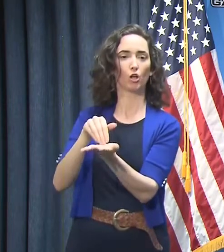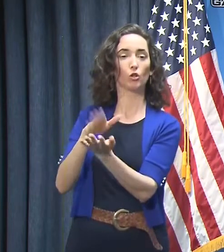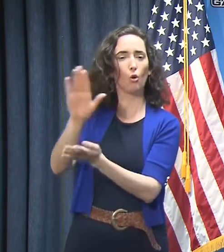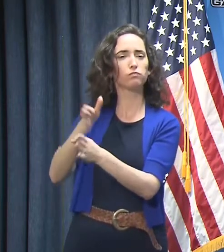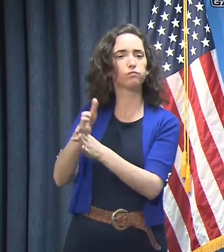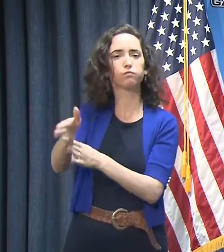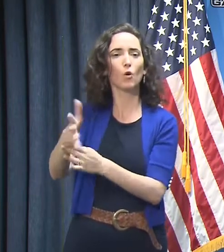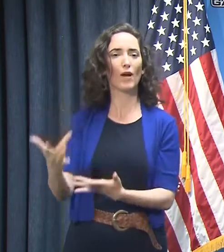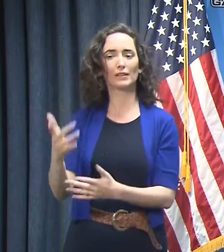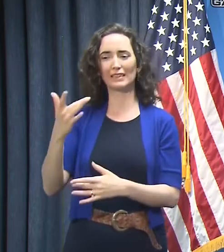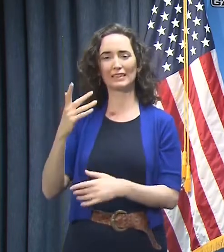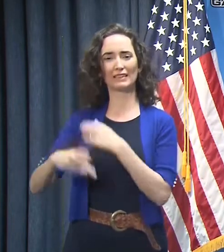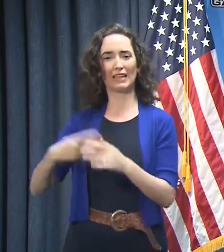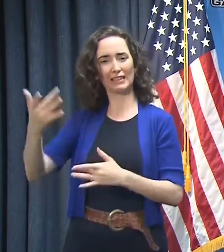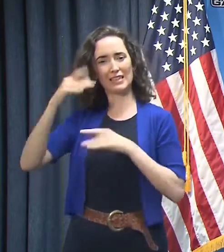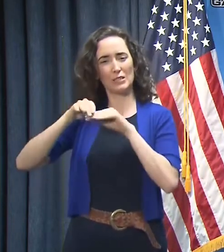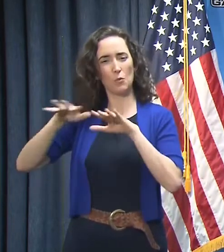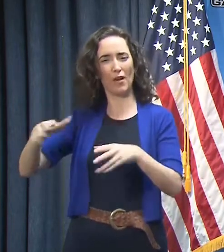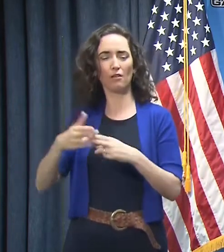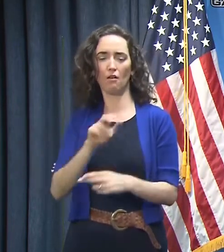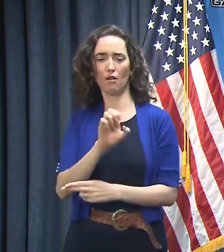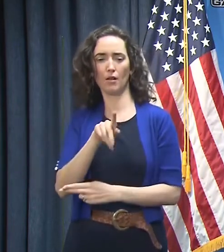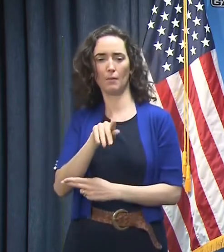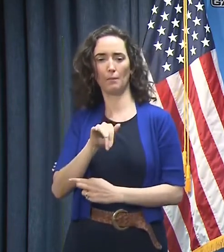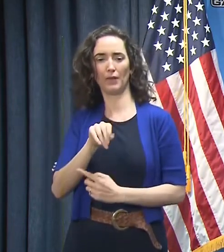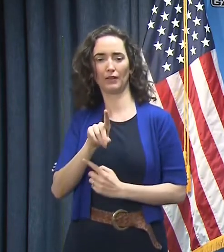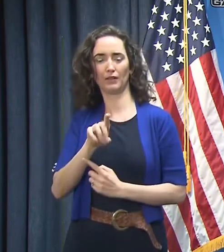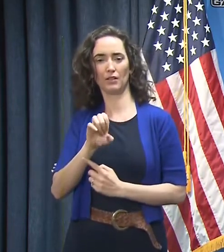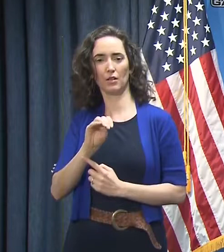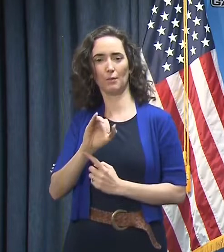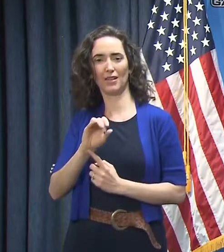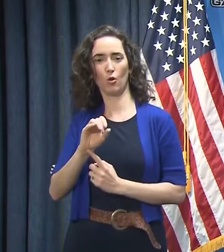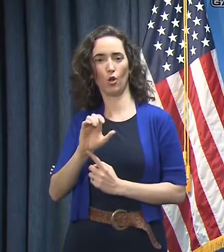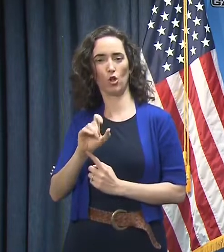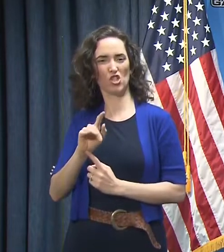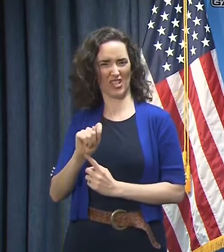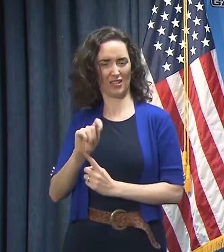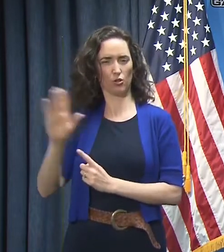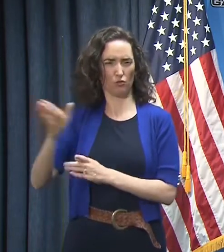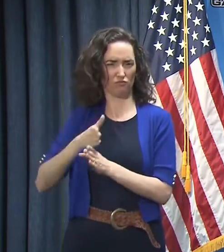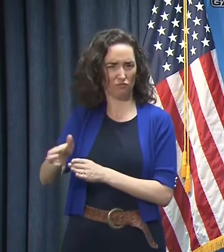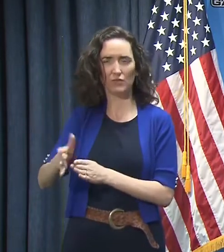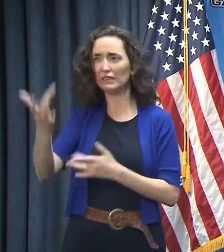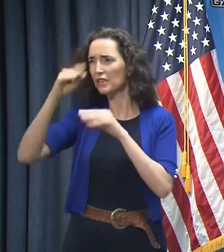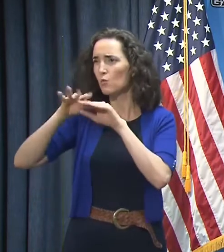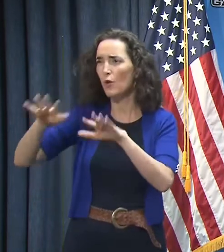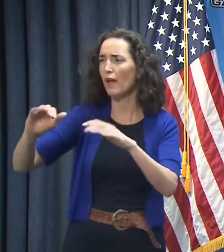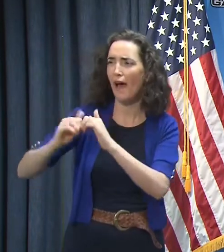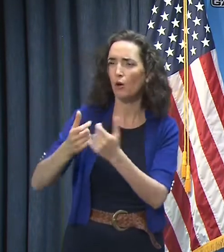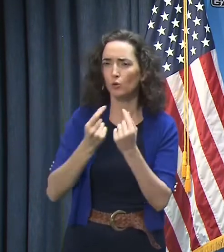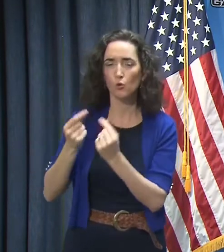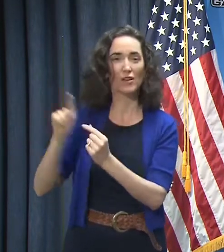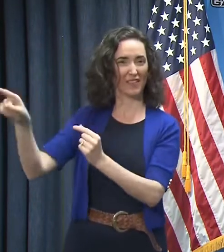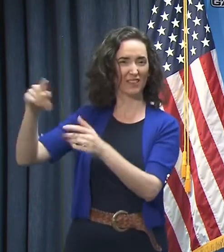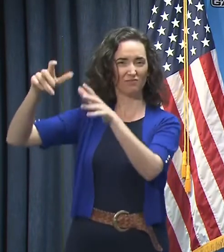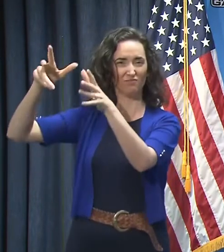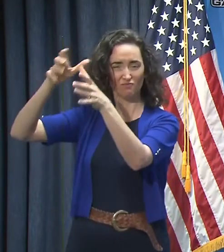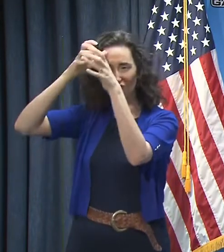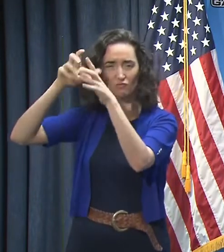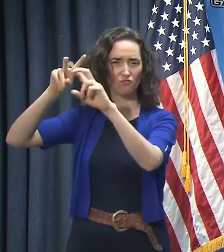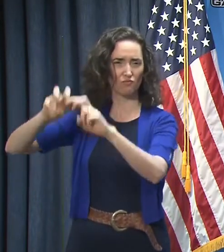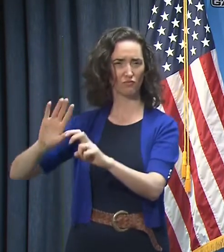state, met with medical experts from the Department of Health in order to determine where we are in relation to the spread